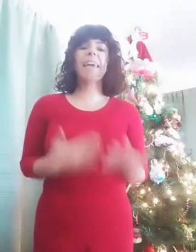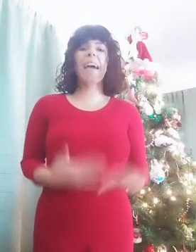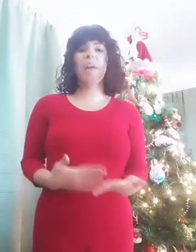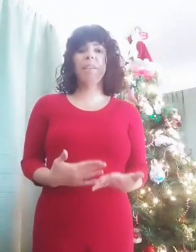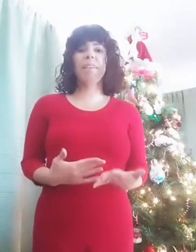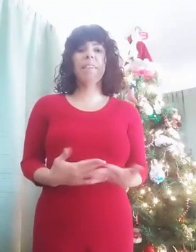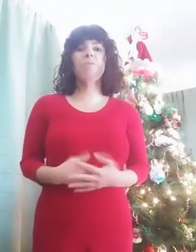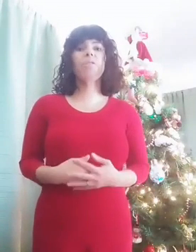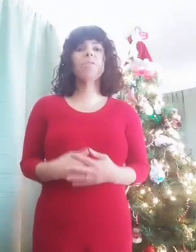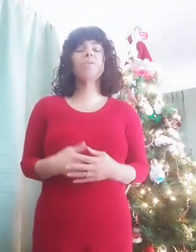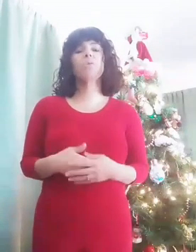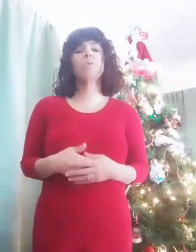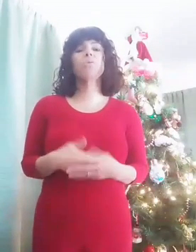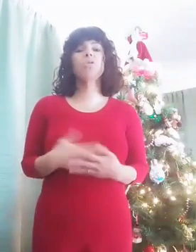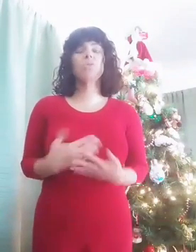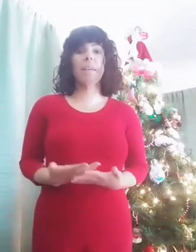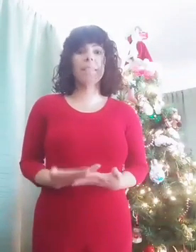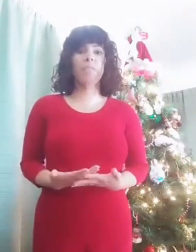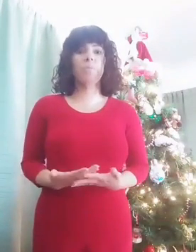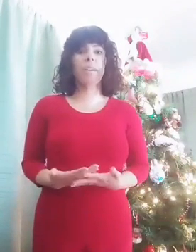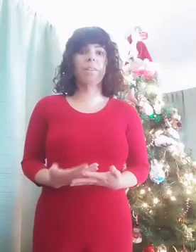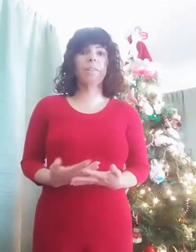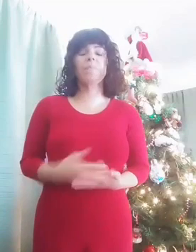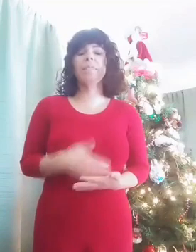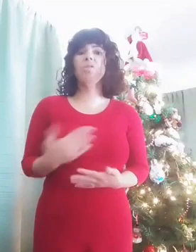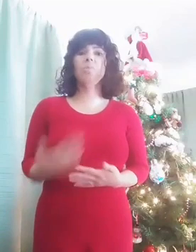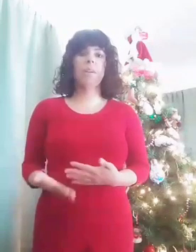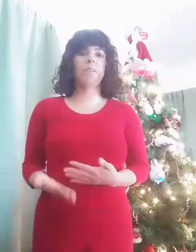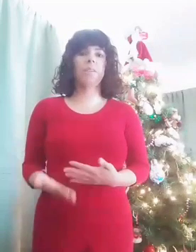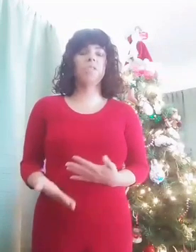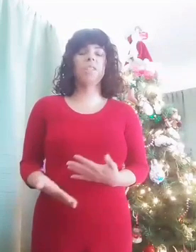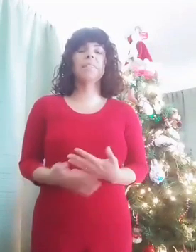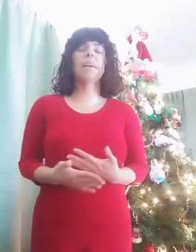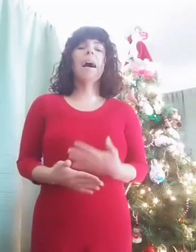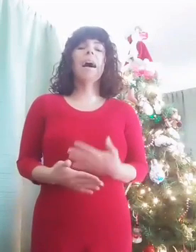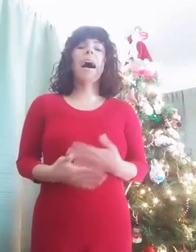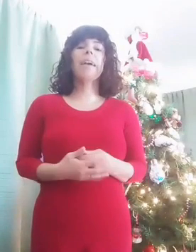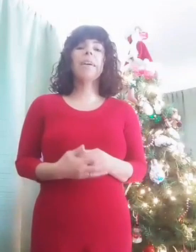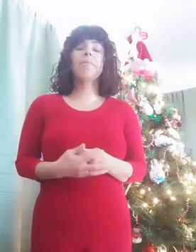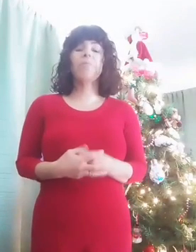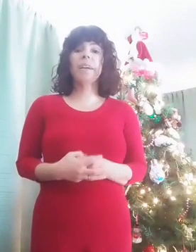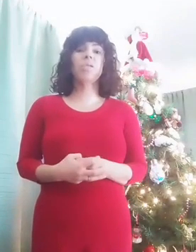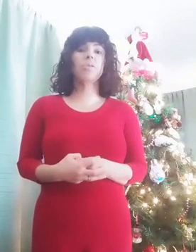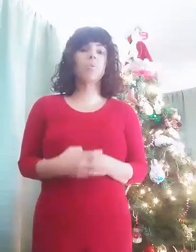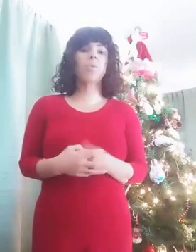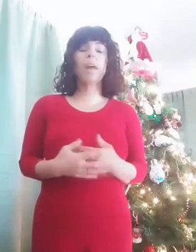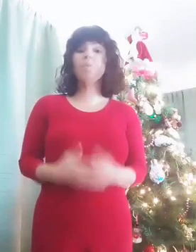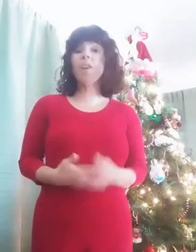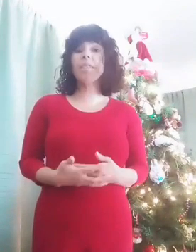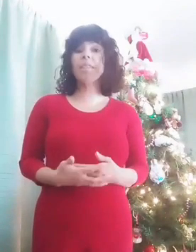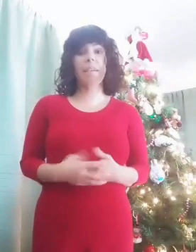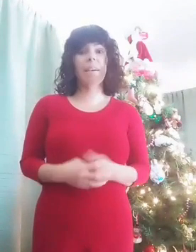and happiness and for those of you who do not celebrate Christmas and do not know Jesus I invite you to come talk to me